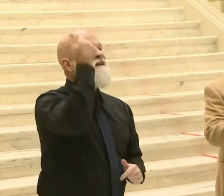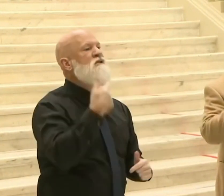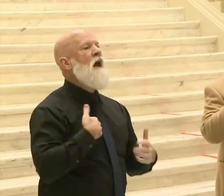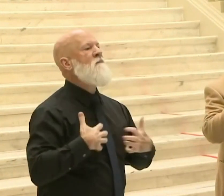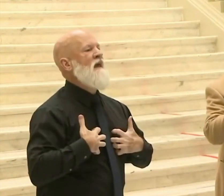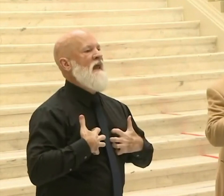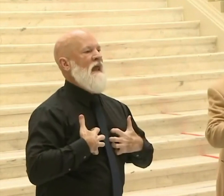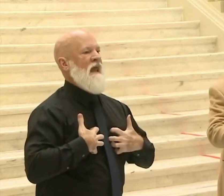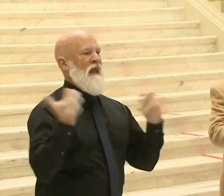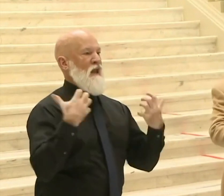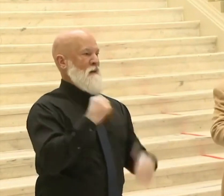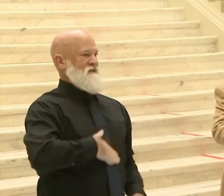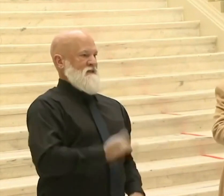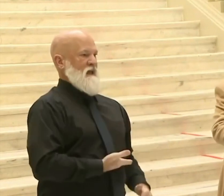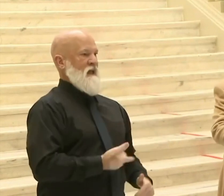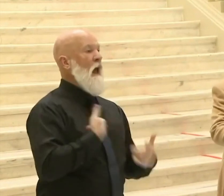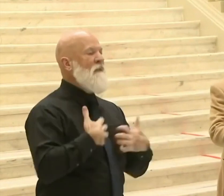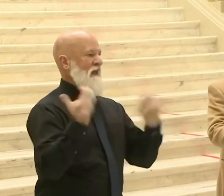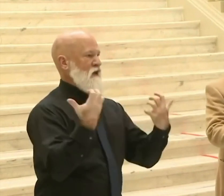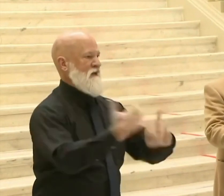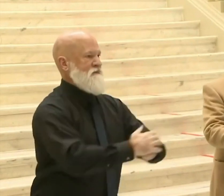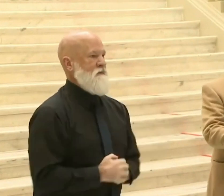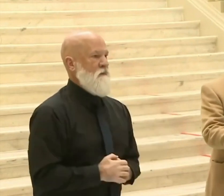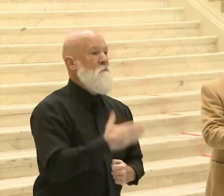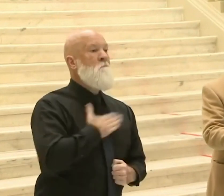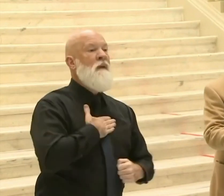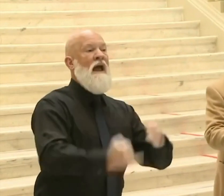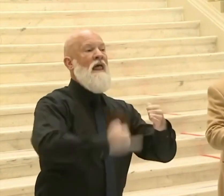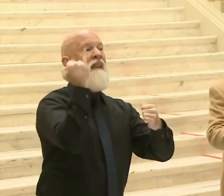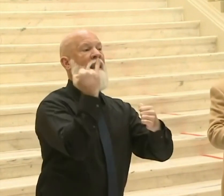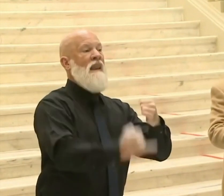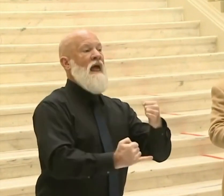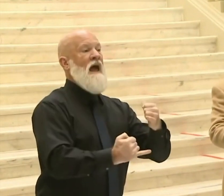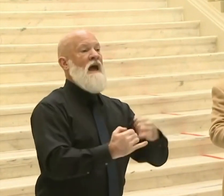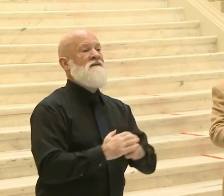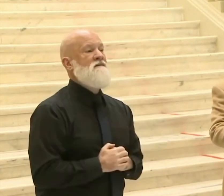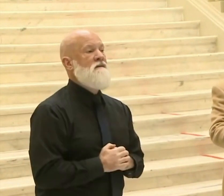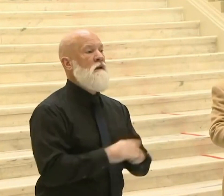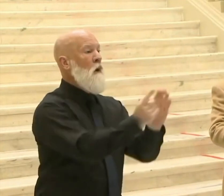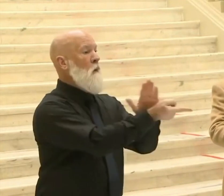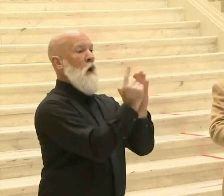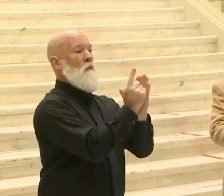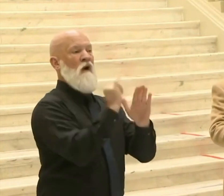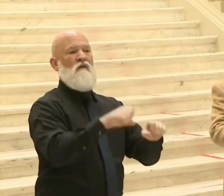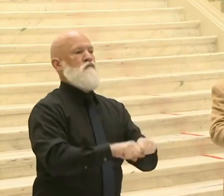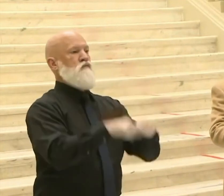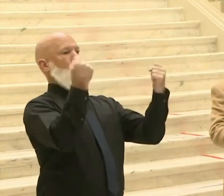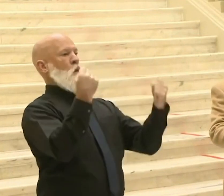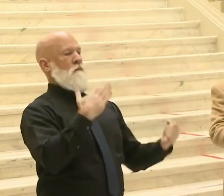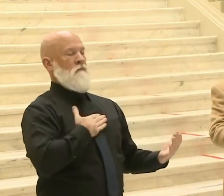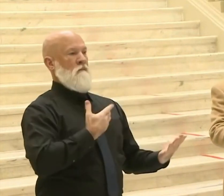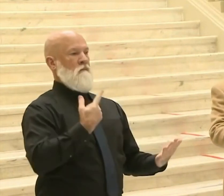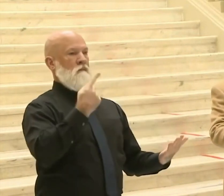The straw that broke the camel's back today is, again, this 20-year-old contractor for a voting system company just trying to do his